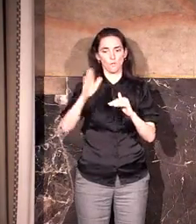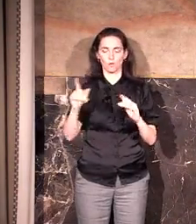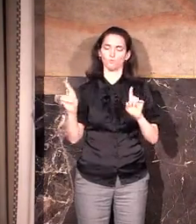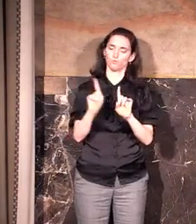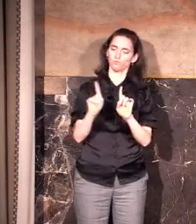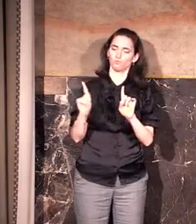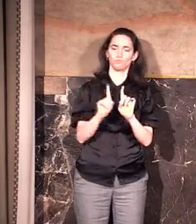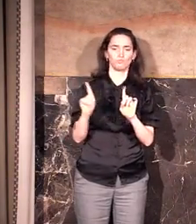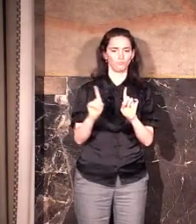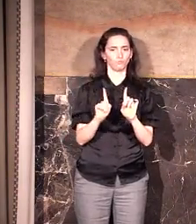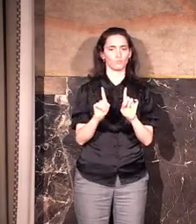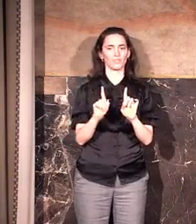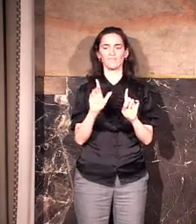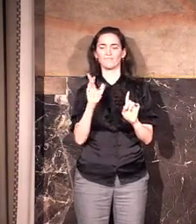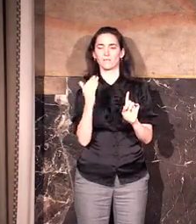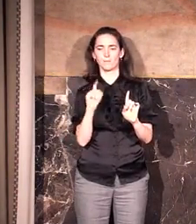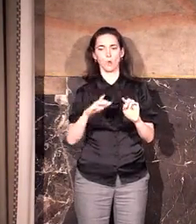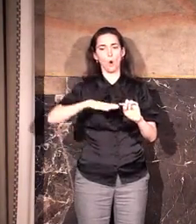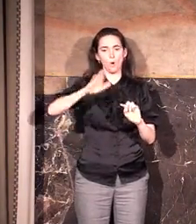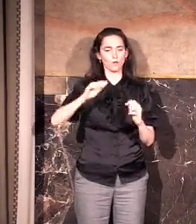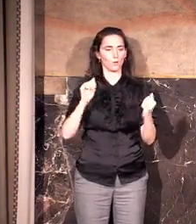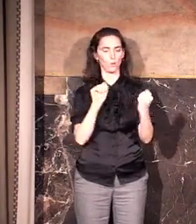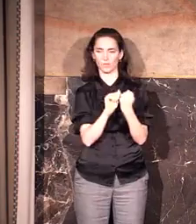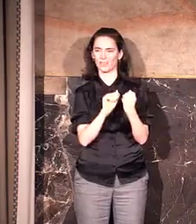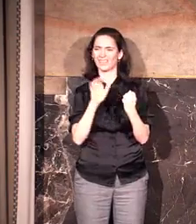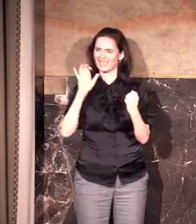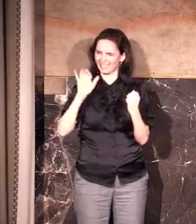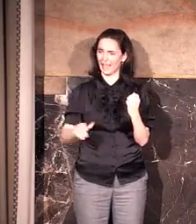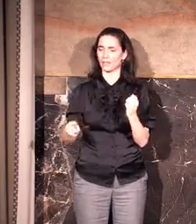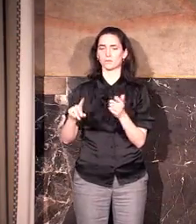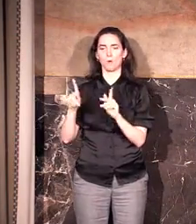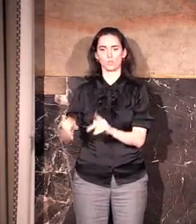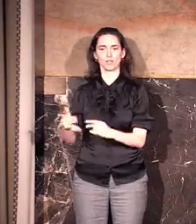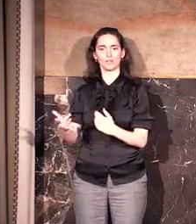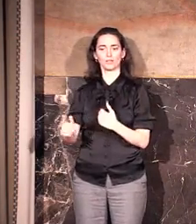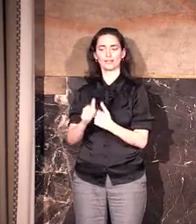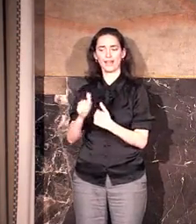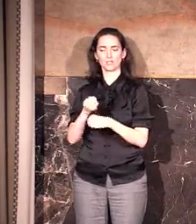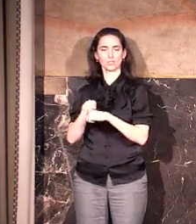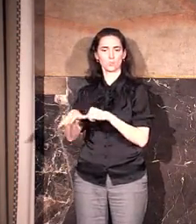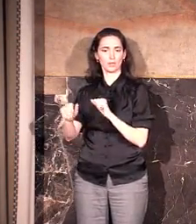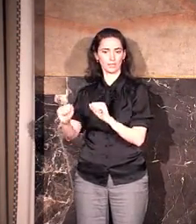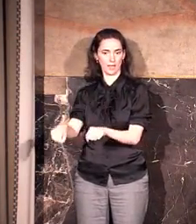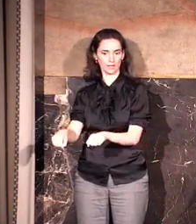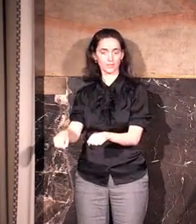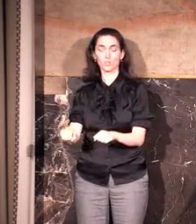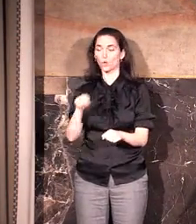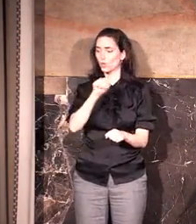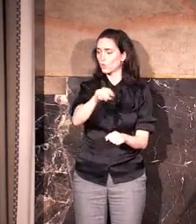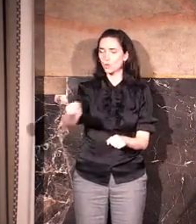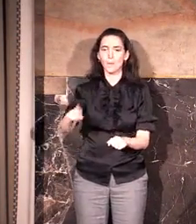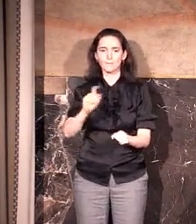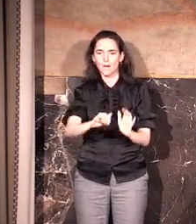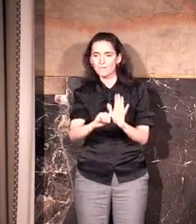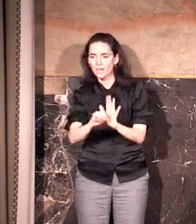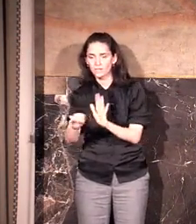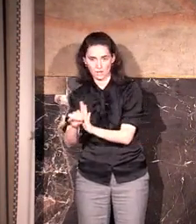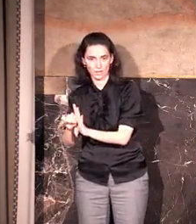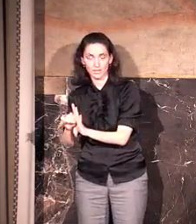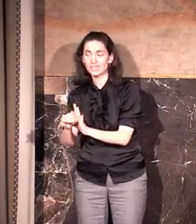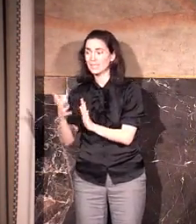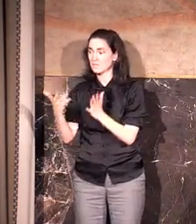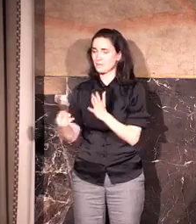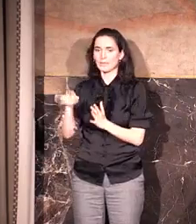really important for us to identify those groups of folks because they're, again, at increased risk for developing